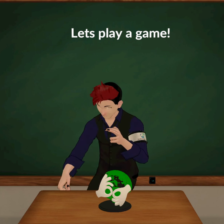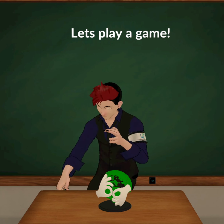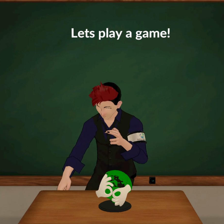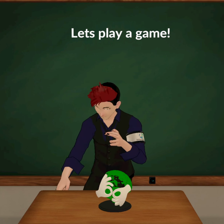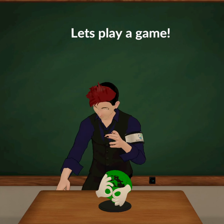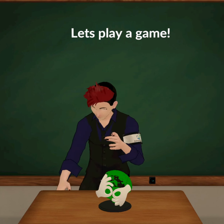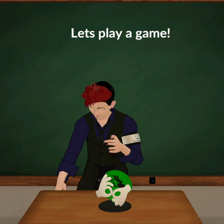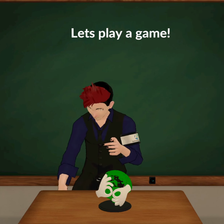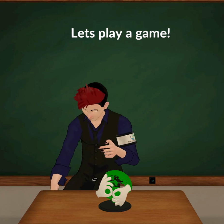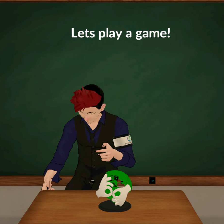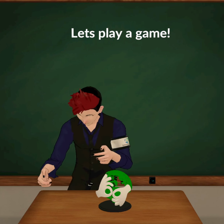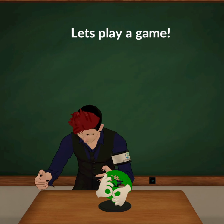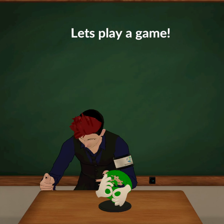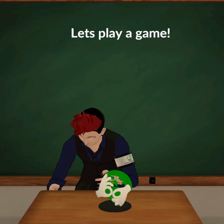And then I gotta figure out how to get this.